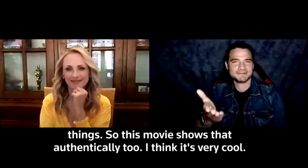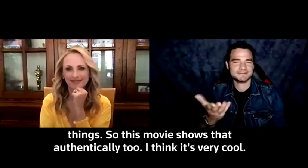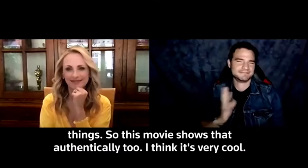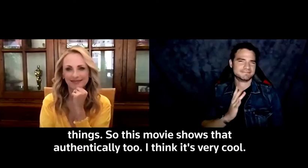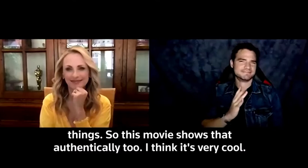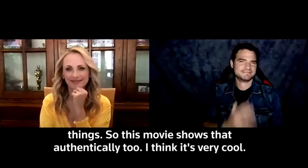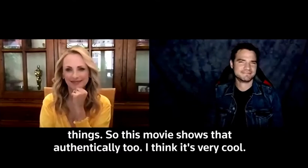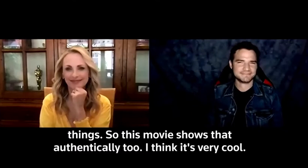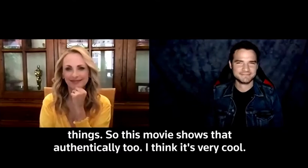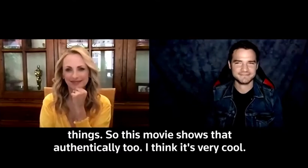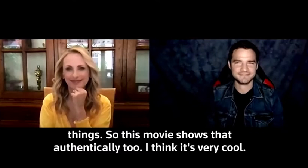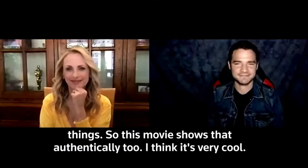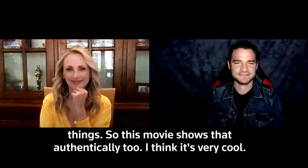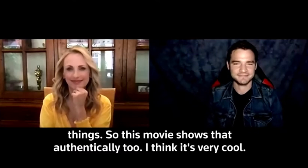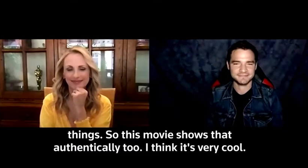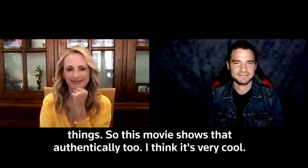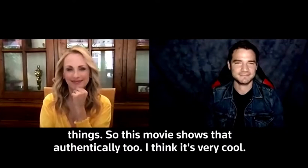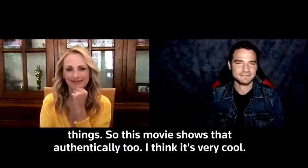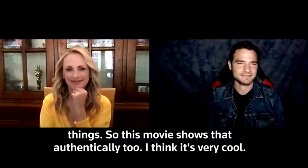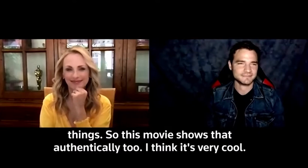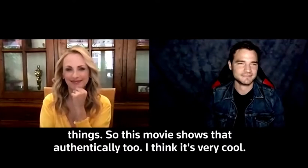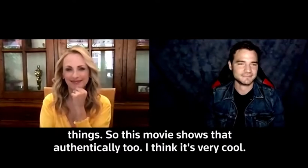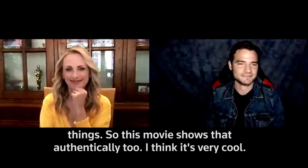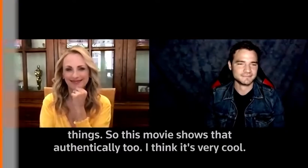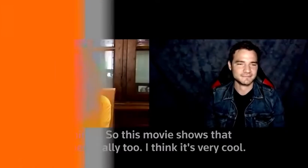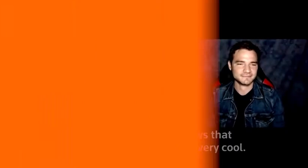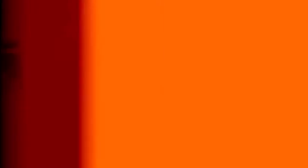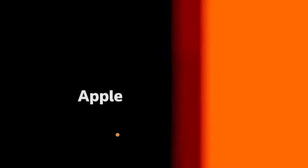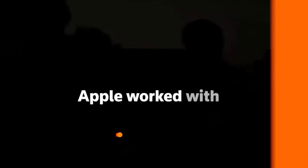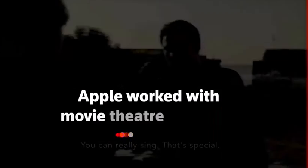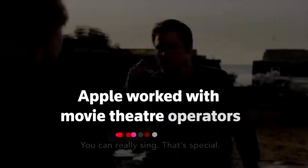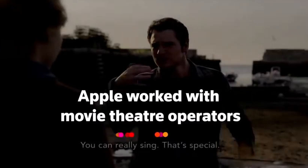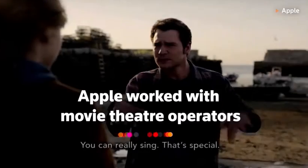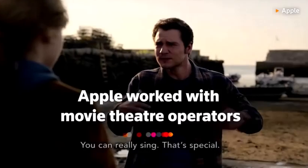thing. So this movie shows that authentically too. I think it's very cool.